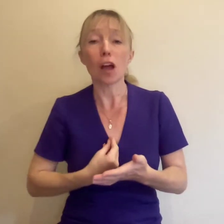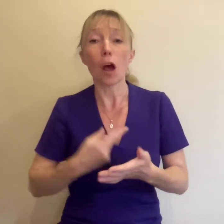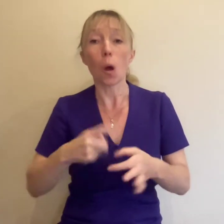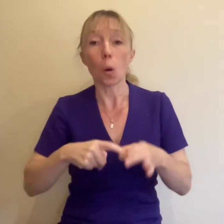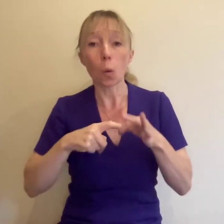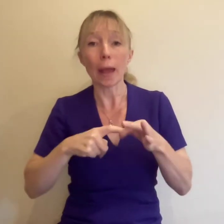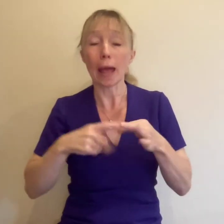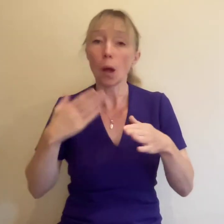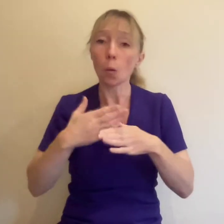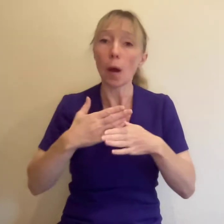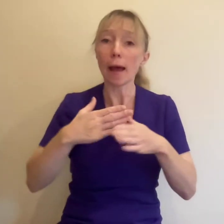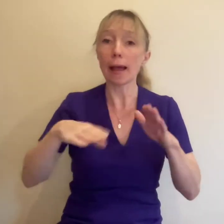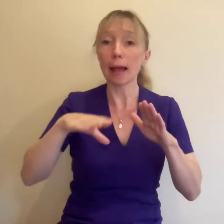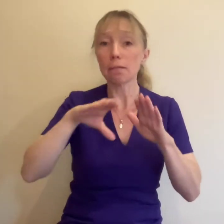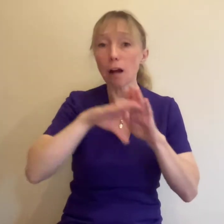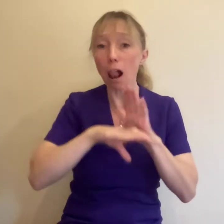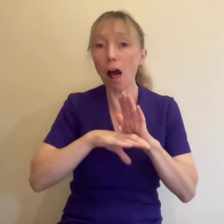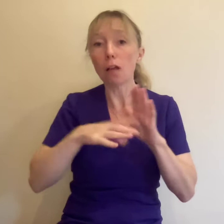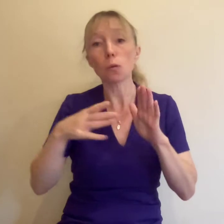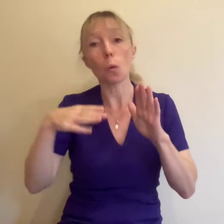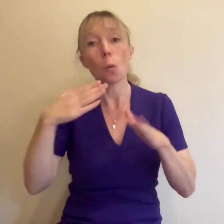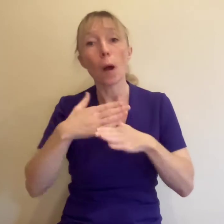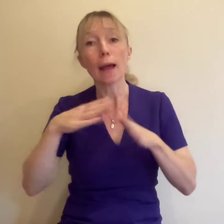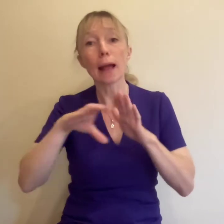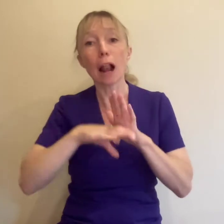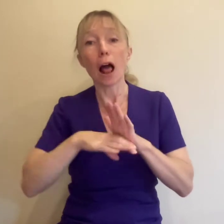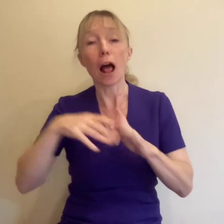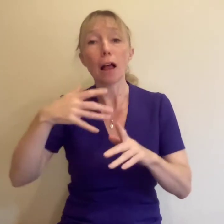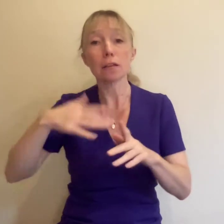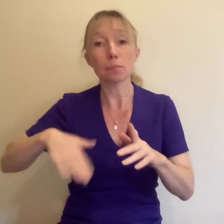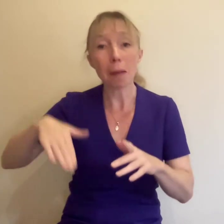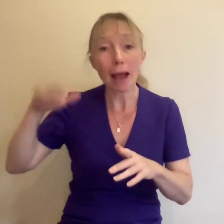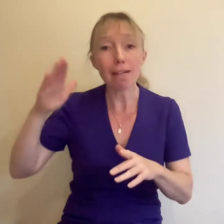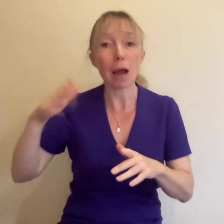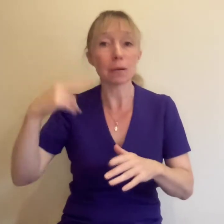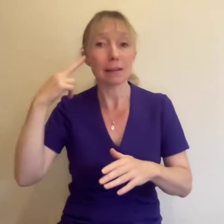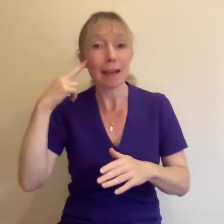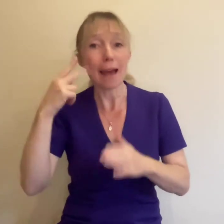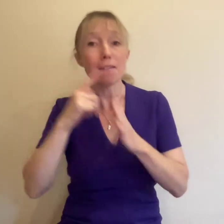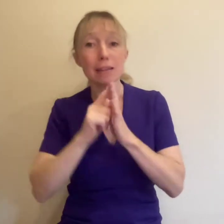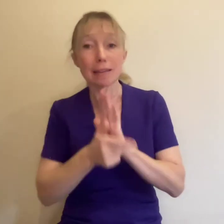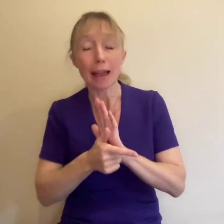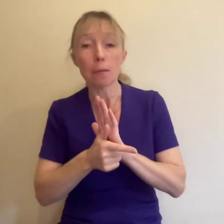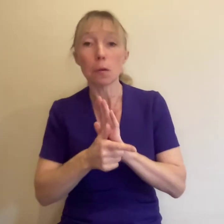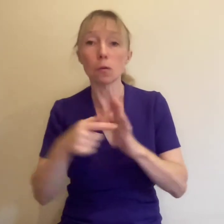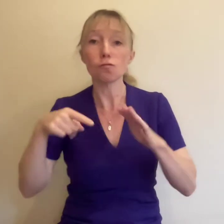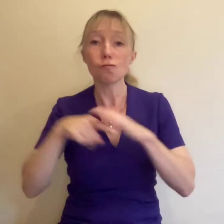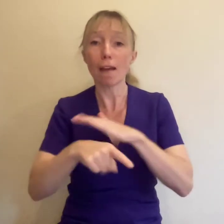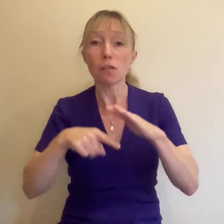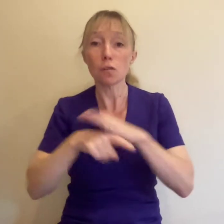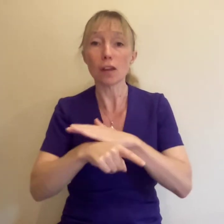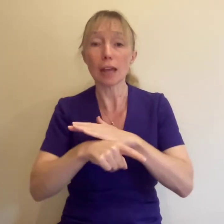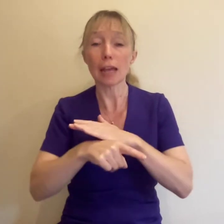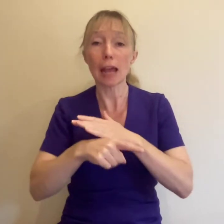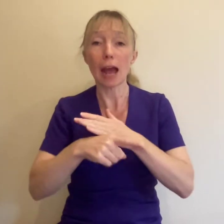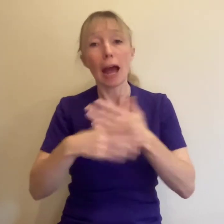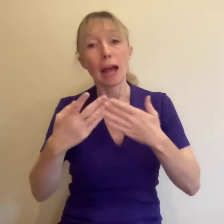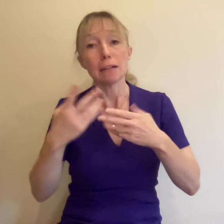background, deaf and disabled, refugee, care experienced. Please note